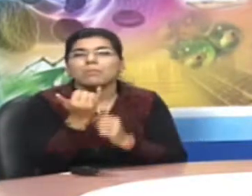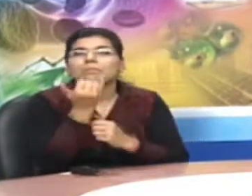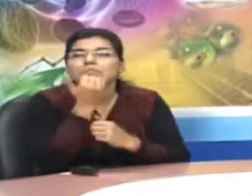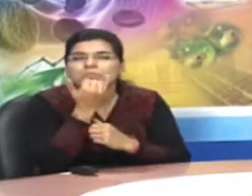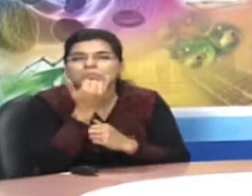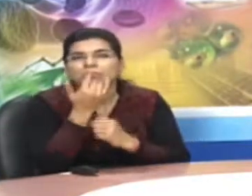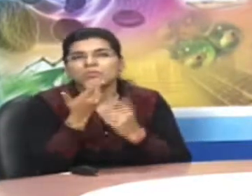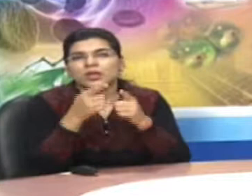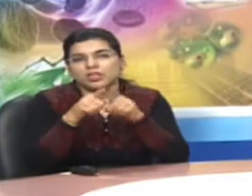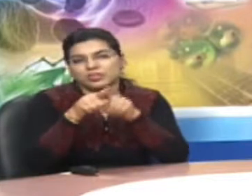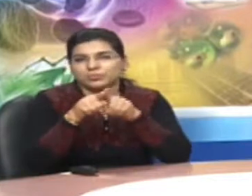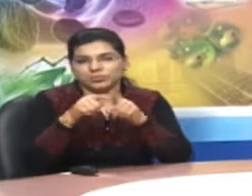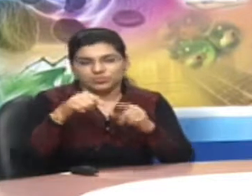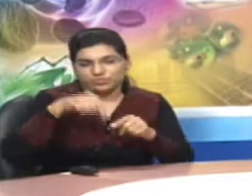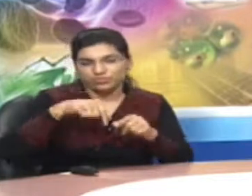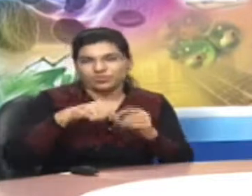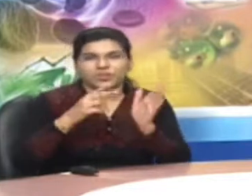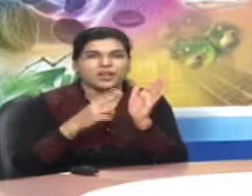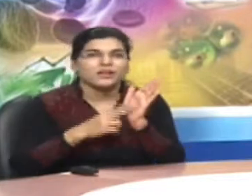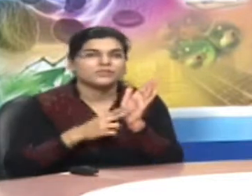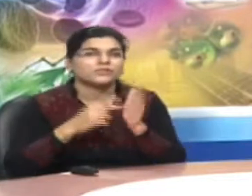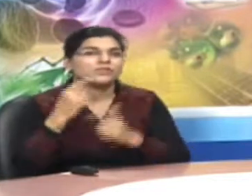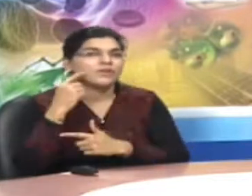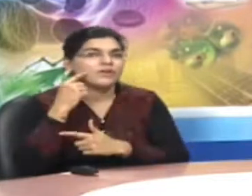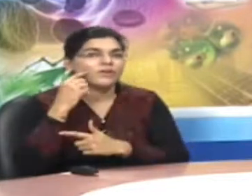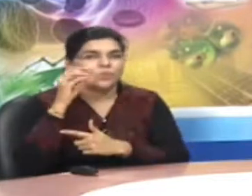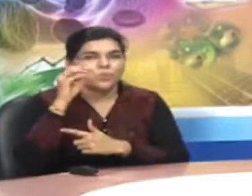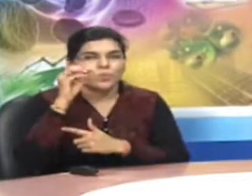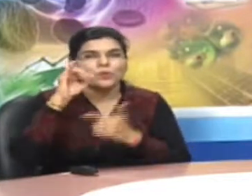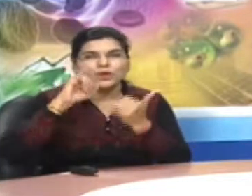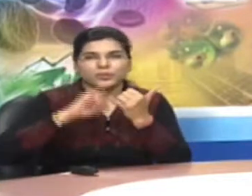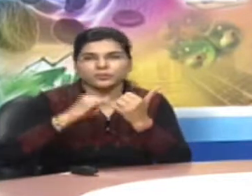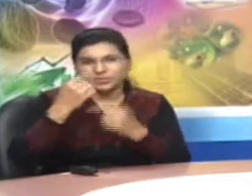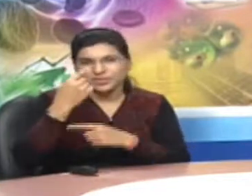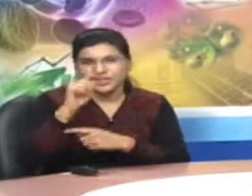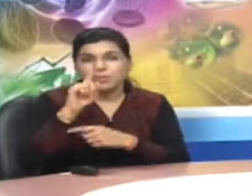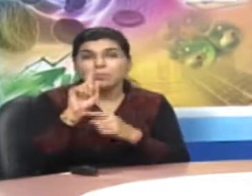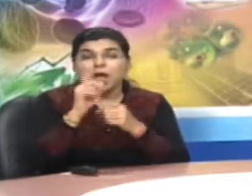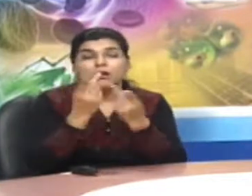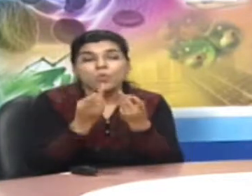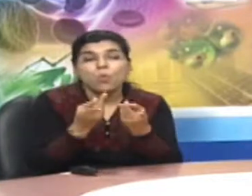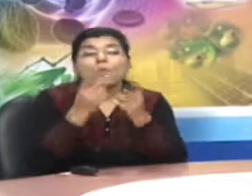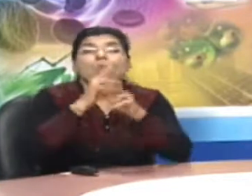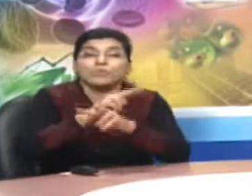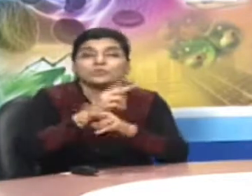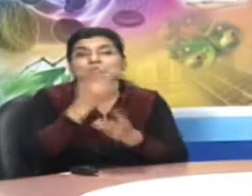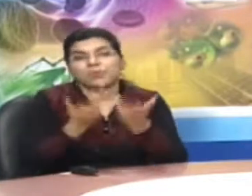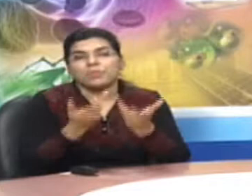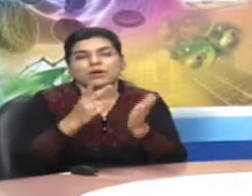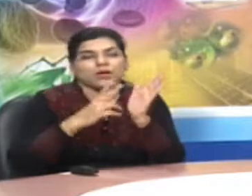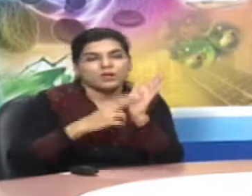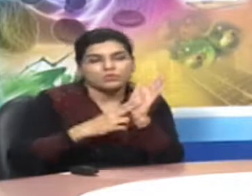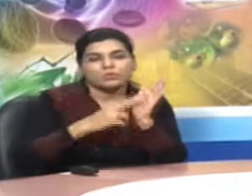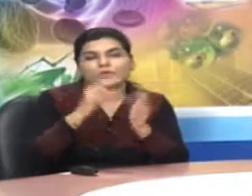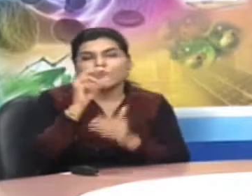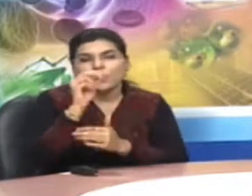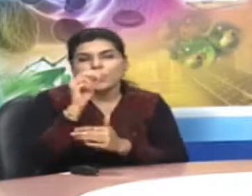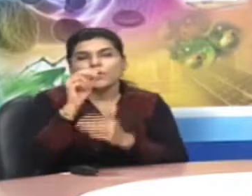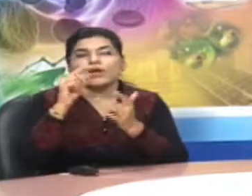You can open this feature, replace. Maybe if you have done the same error in all the slides, you can write that particular